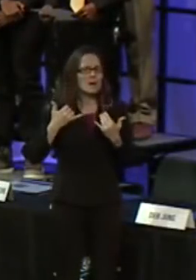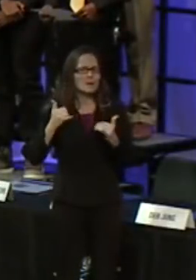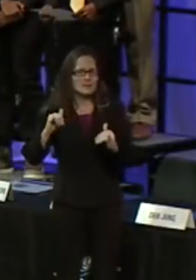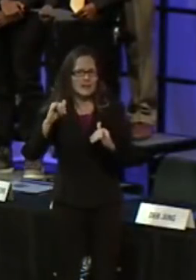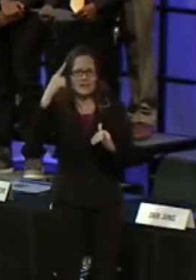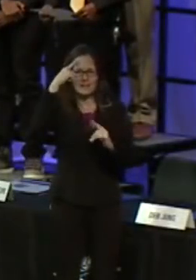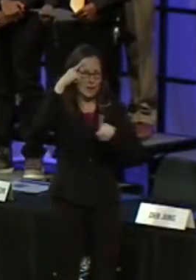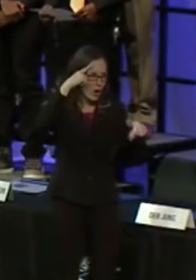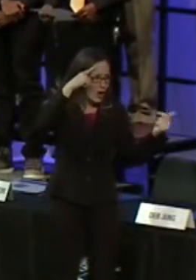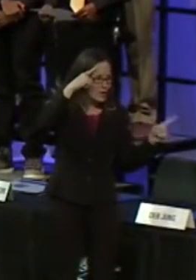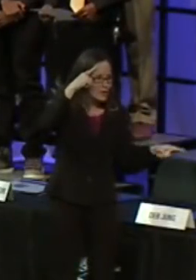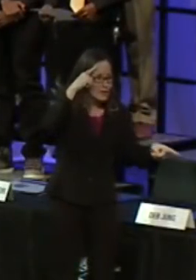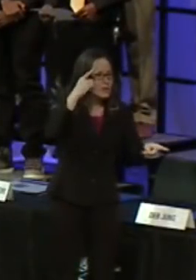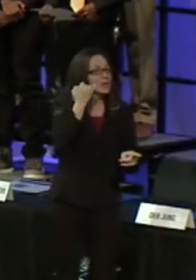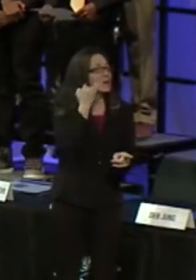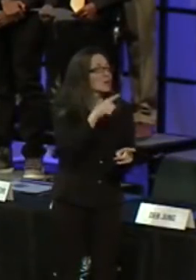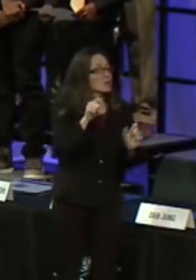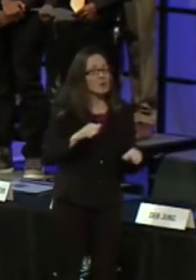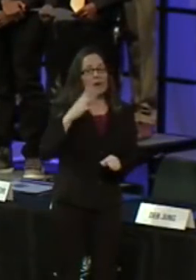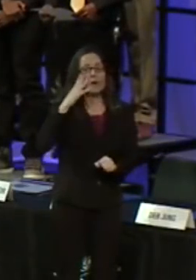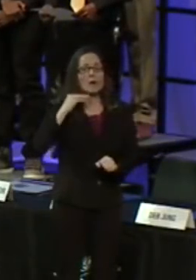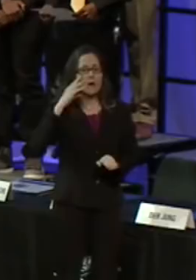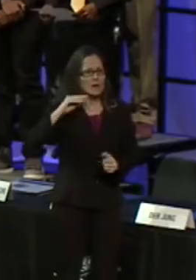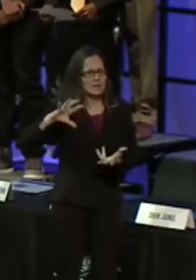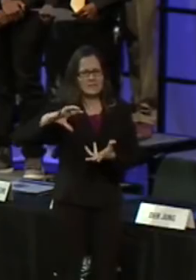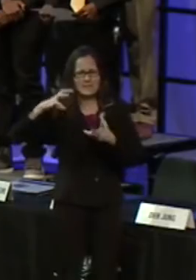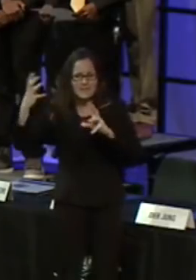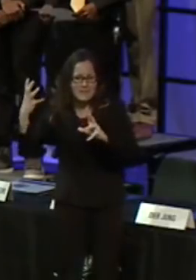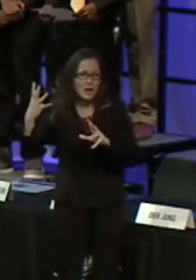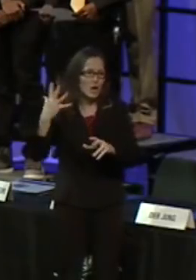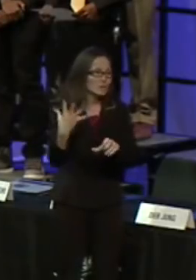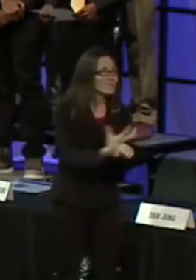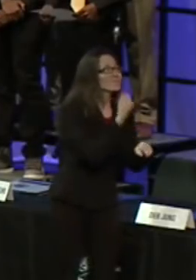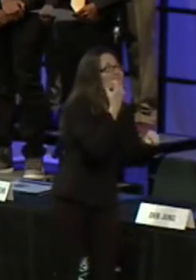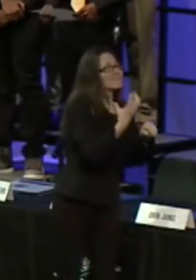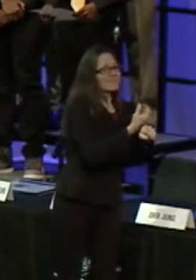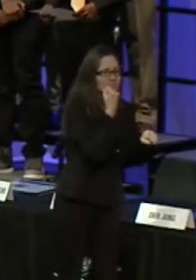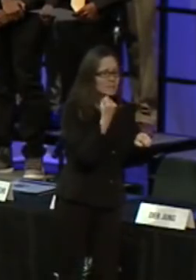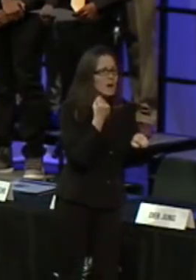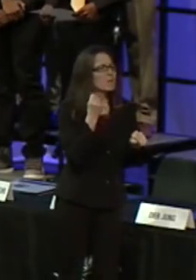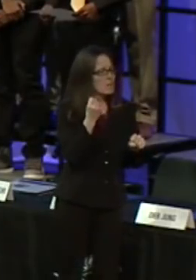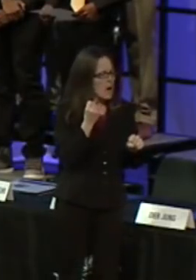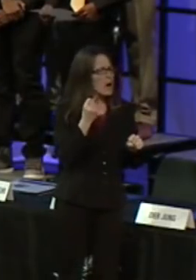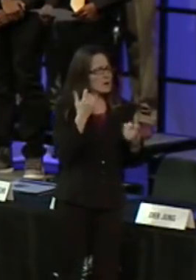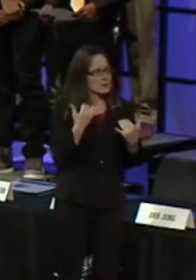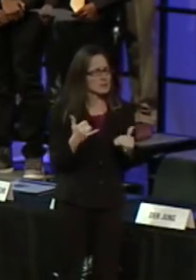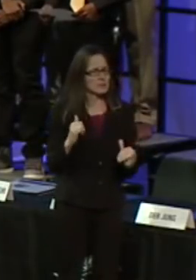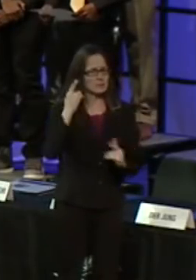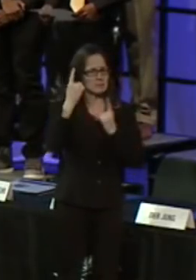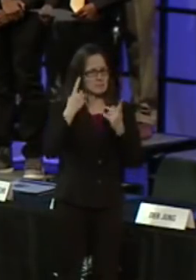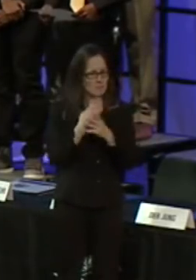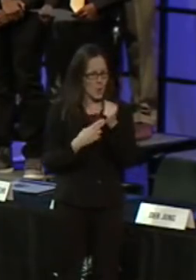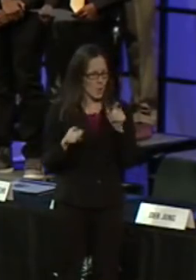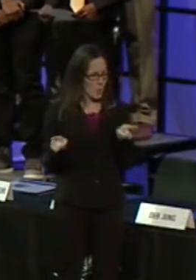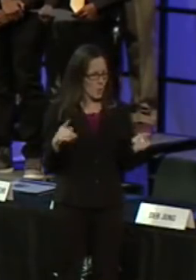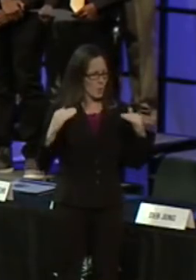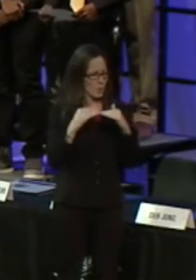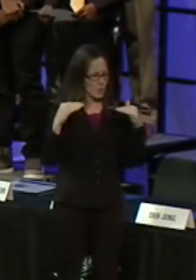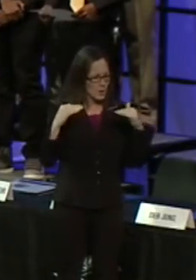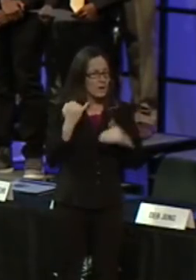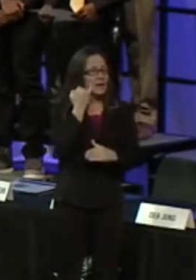meet with triumph and disaster, and treat those two impostors just the same, if you can bear to hear the truth you've